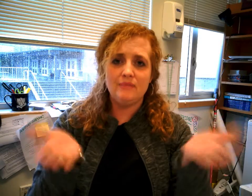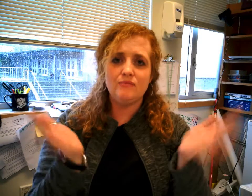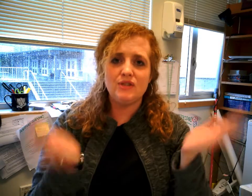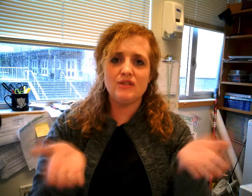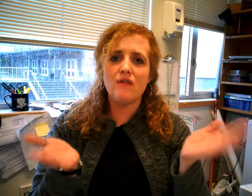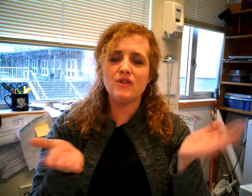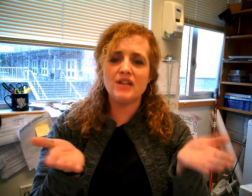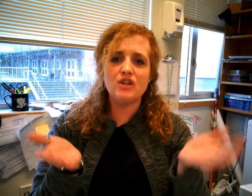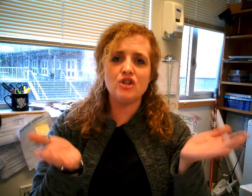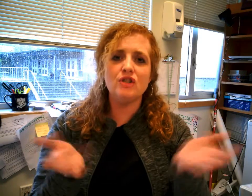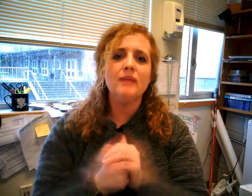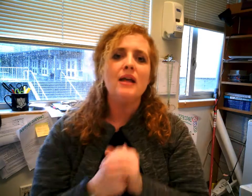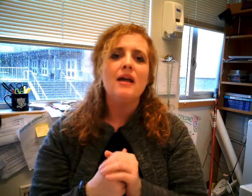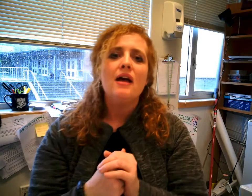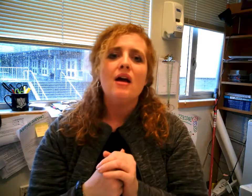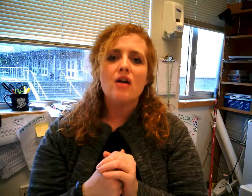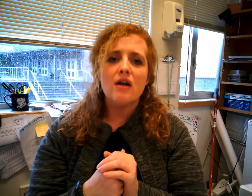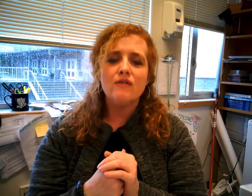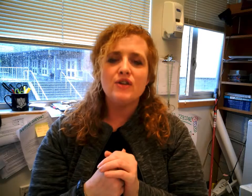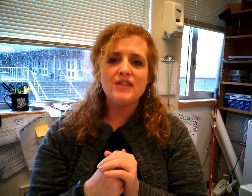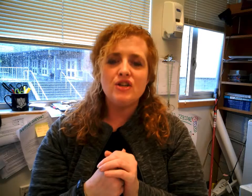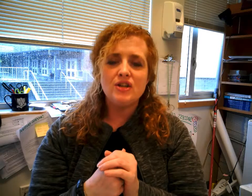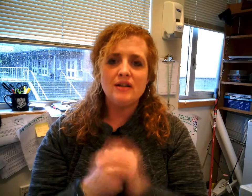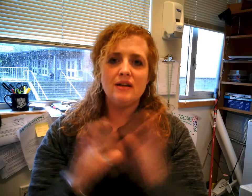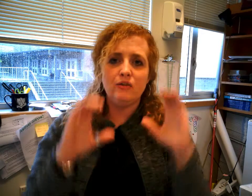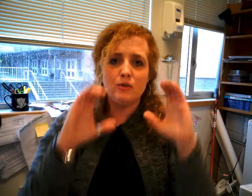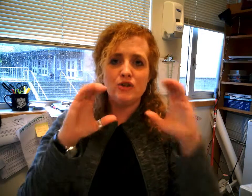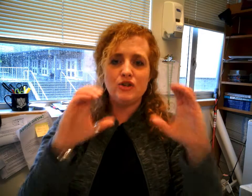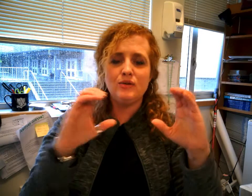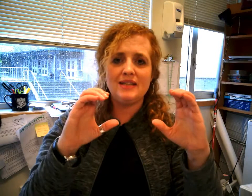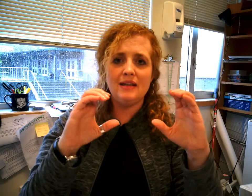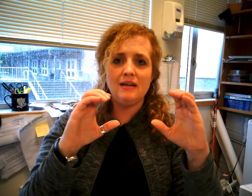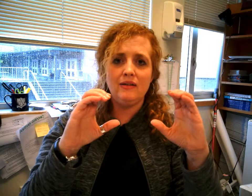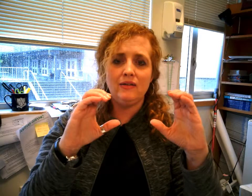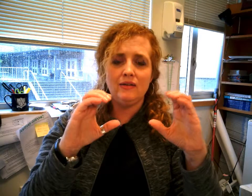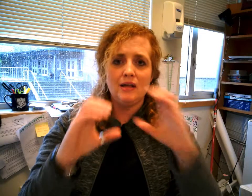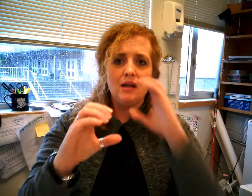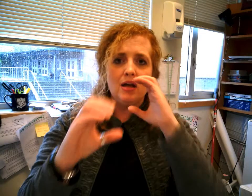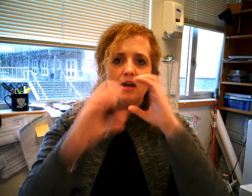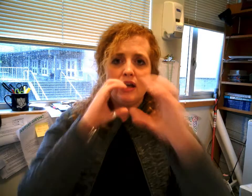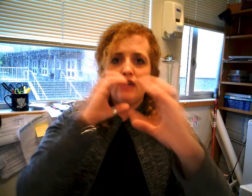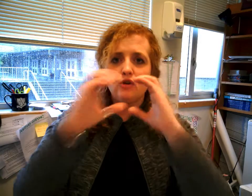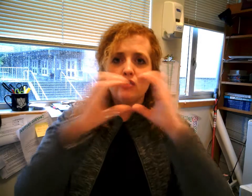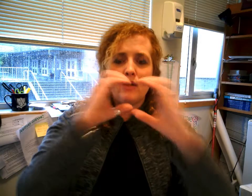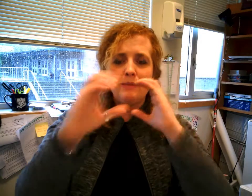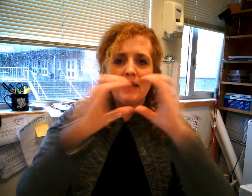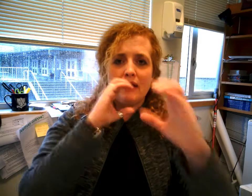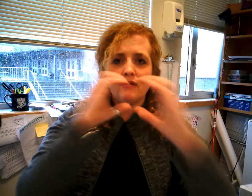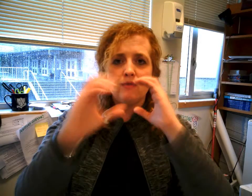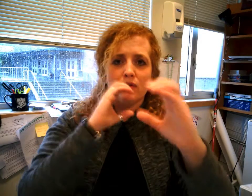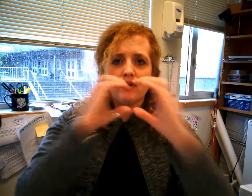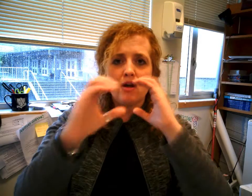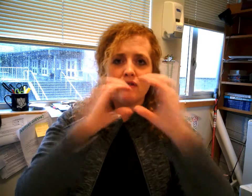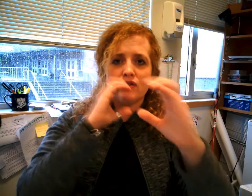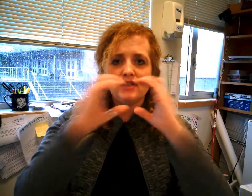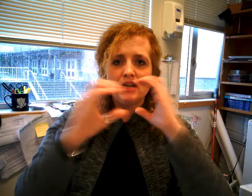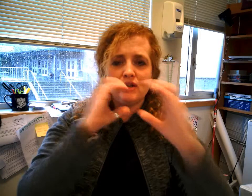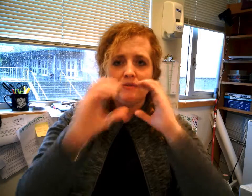just conversational. Conversation is with 2 C's, and you're going back and forth. Conversation.